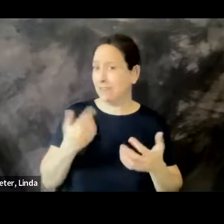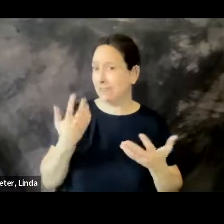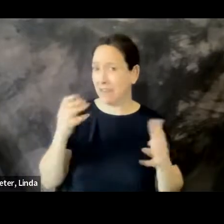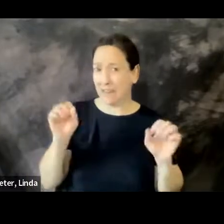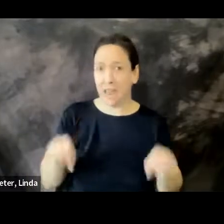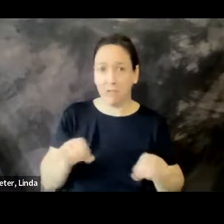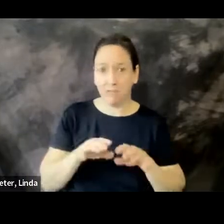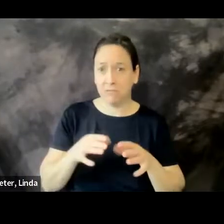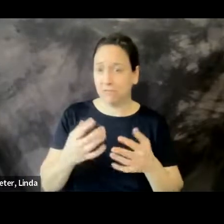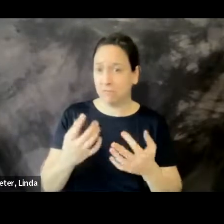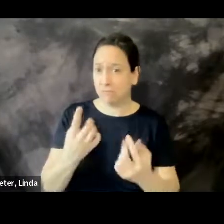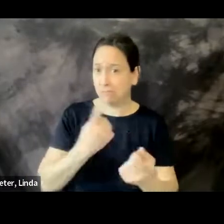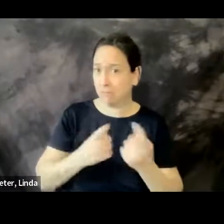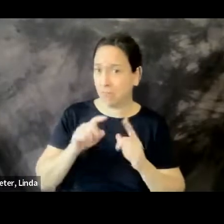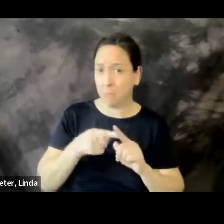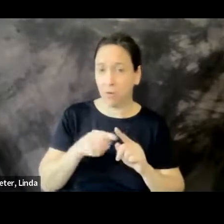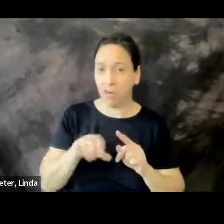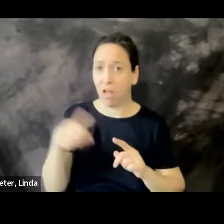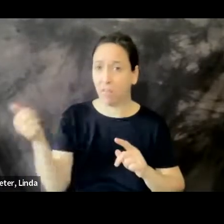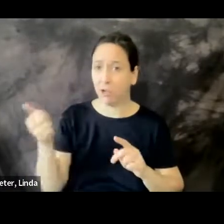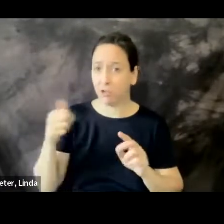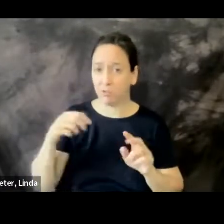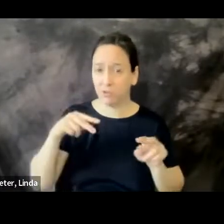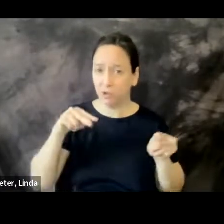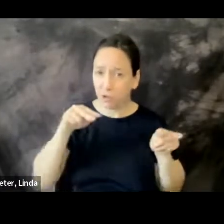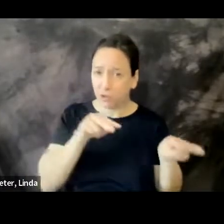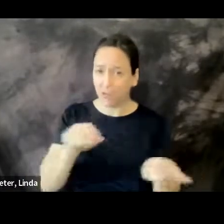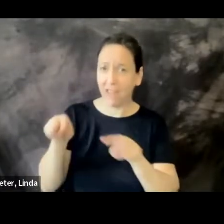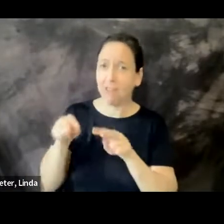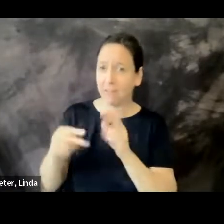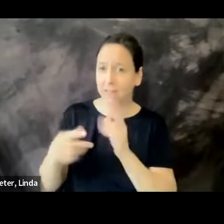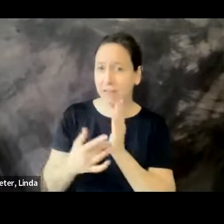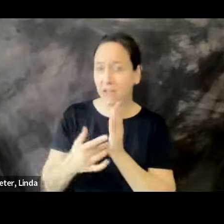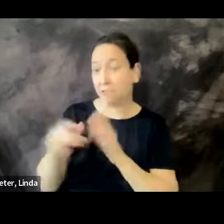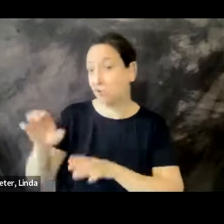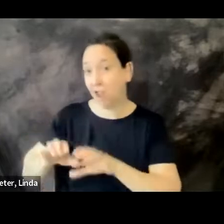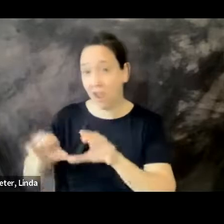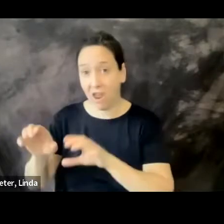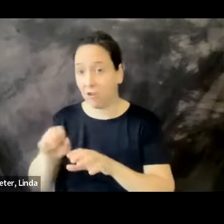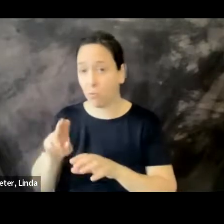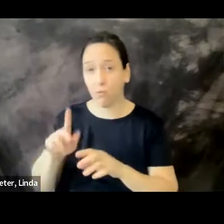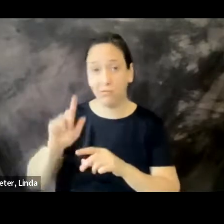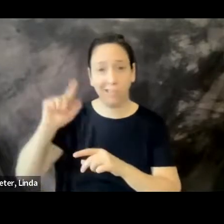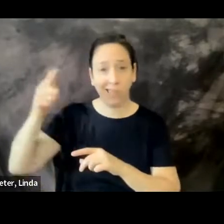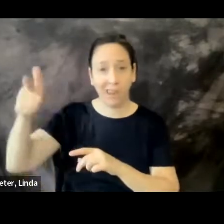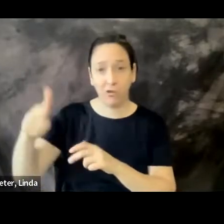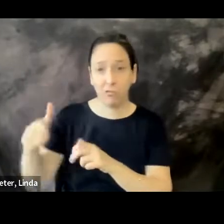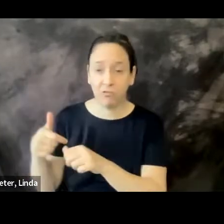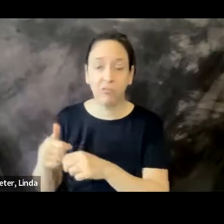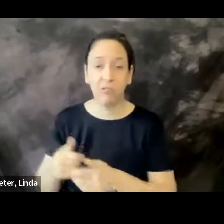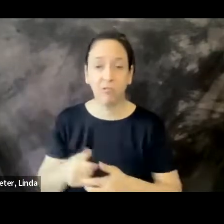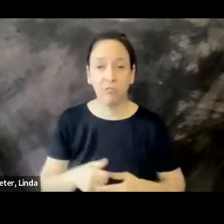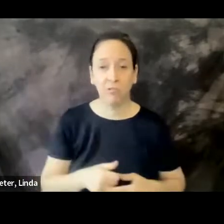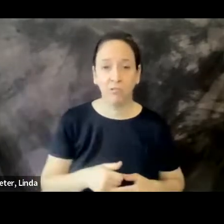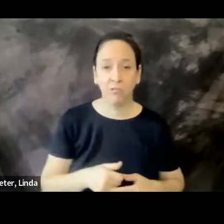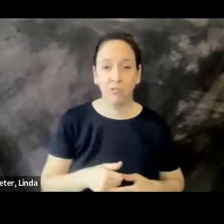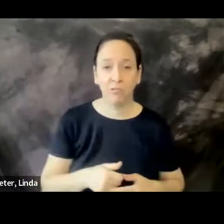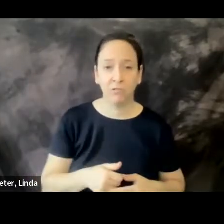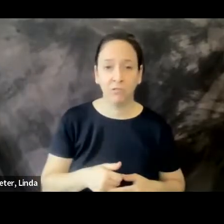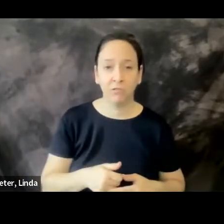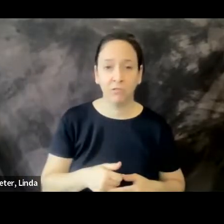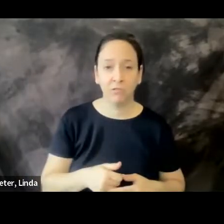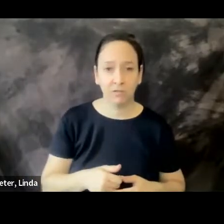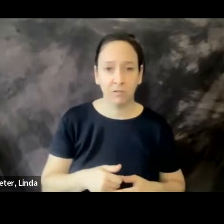specific surveillance tech in the chat or in the follow-up. The other thing that I actually really wanted to mention is this kind